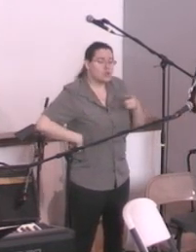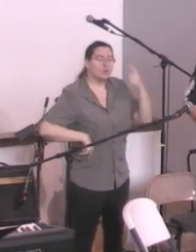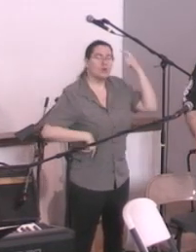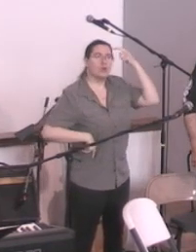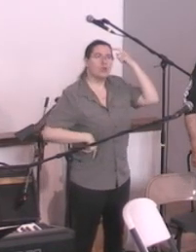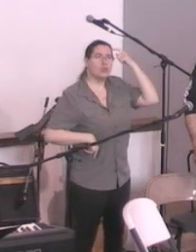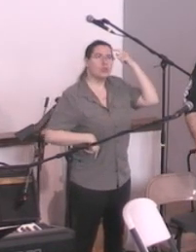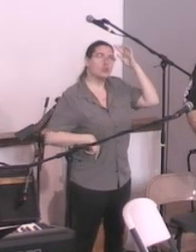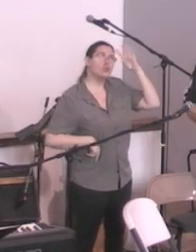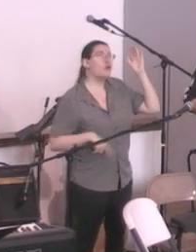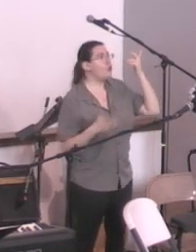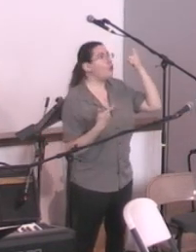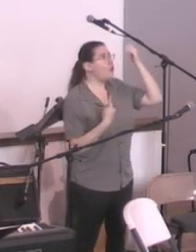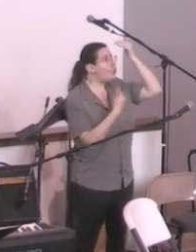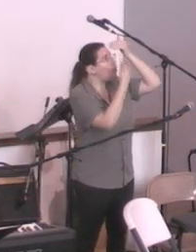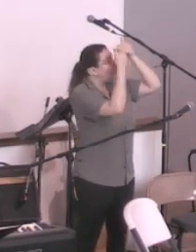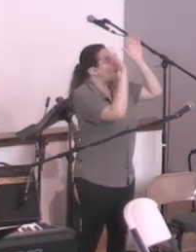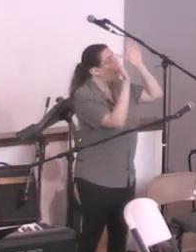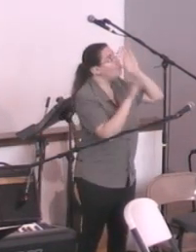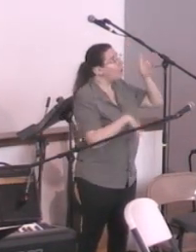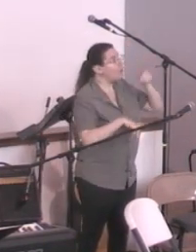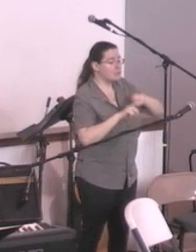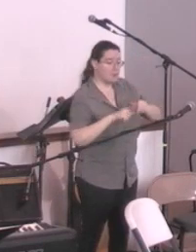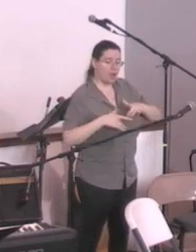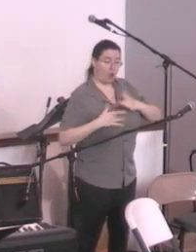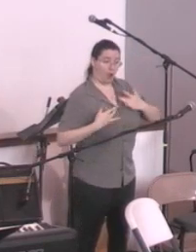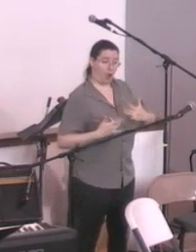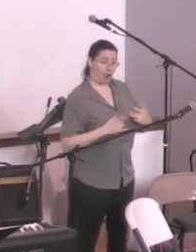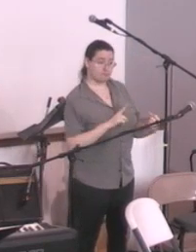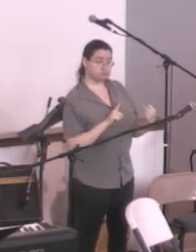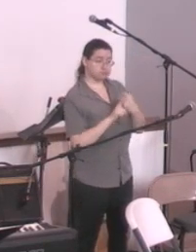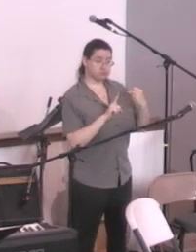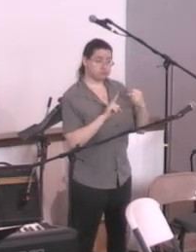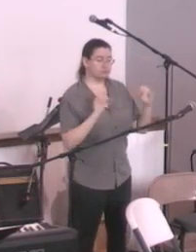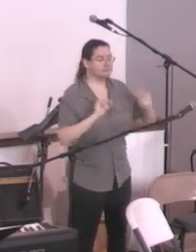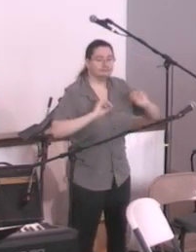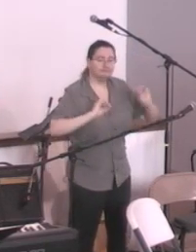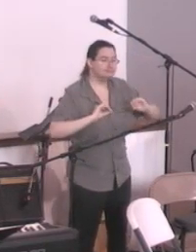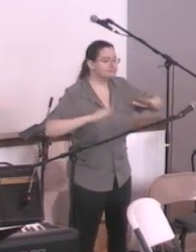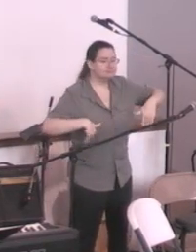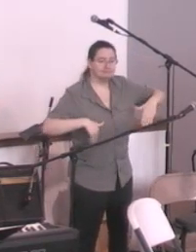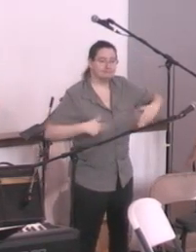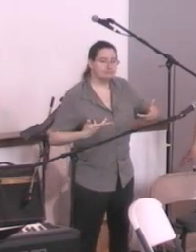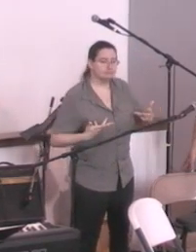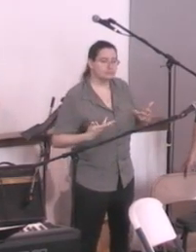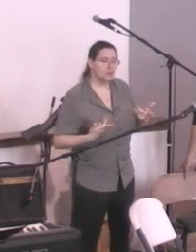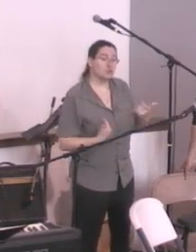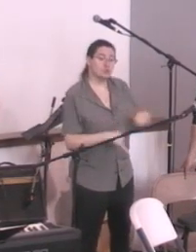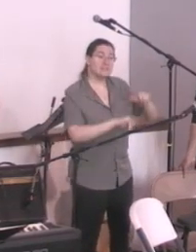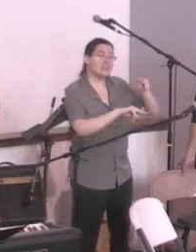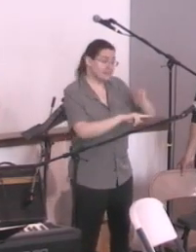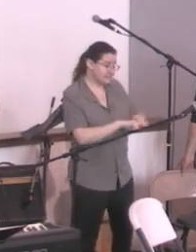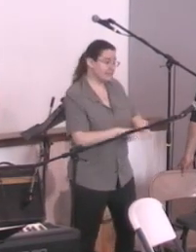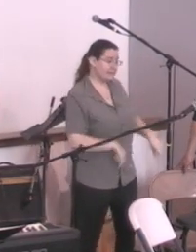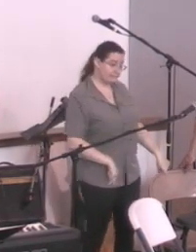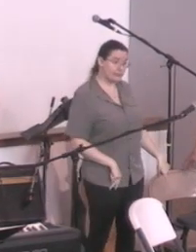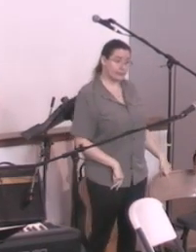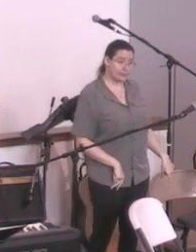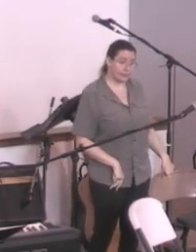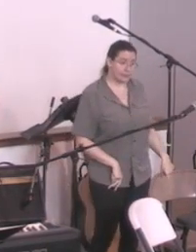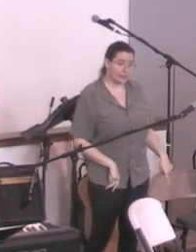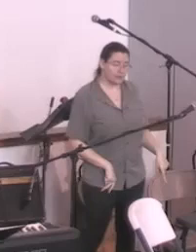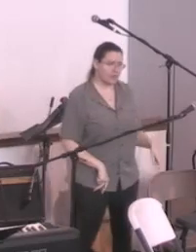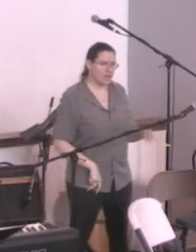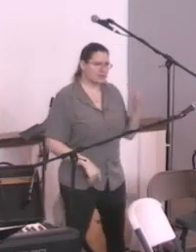thing, but it really wasn't a heart transformation. And you're still sitting in this chair, and you